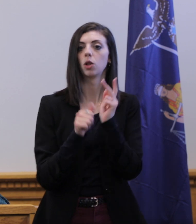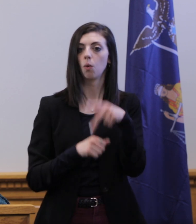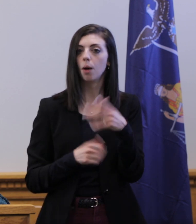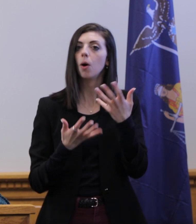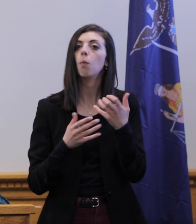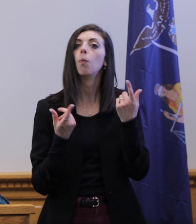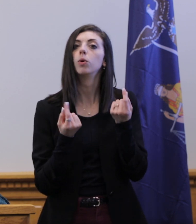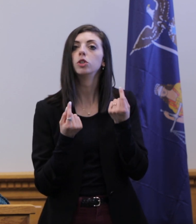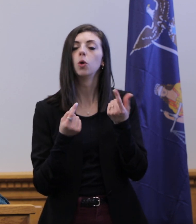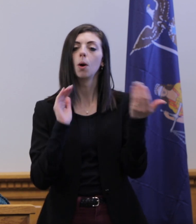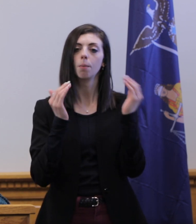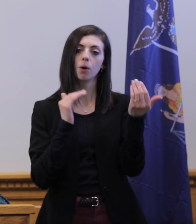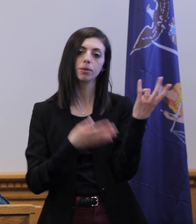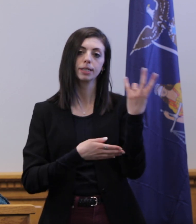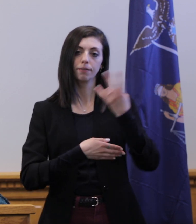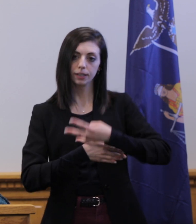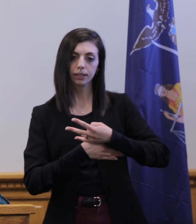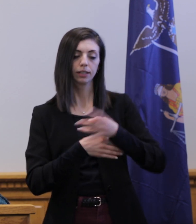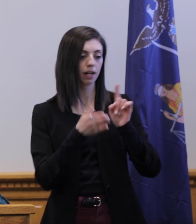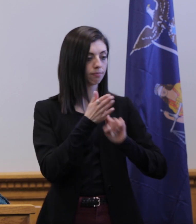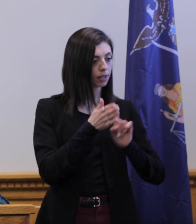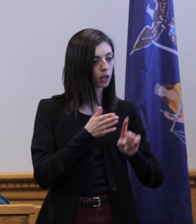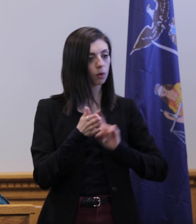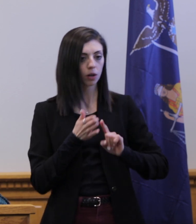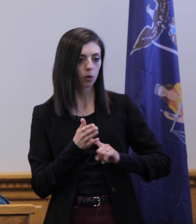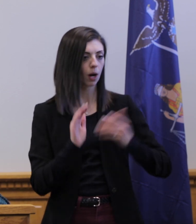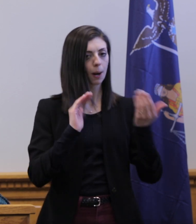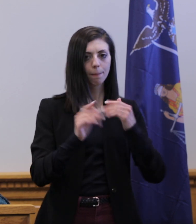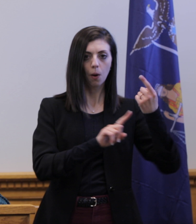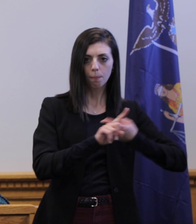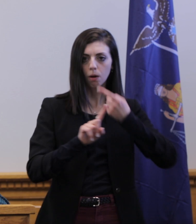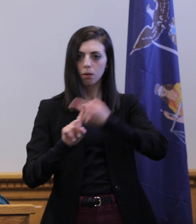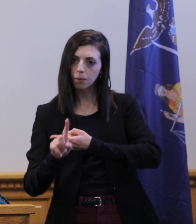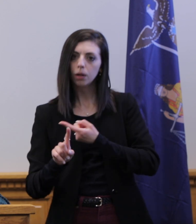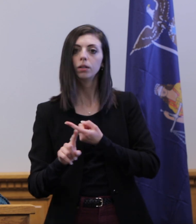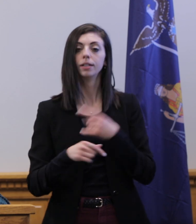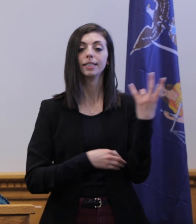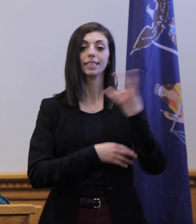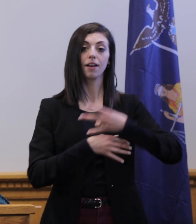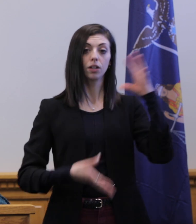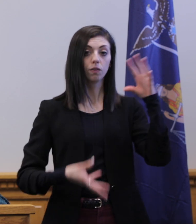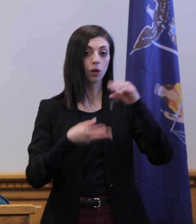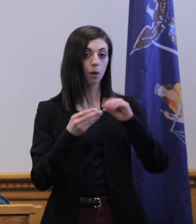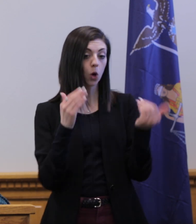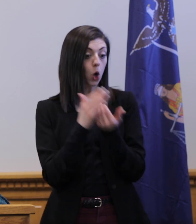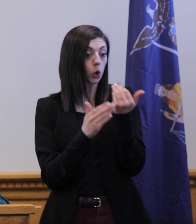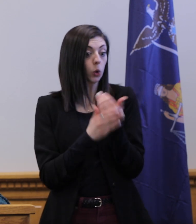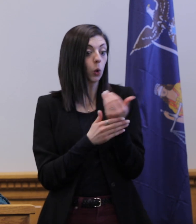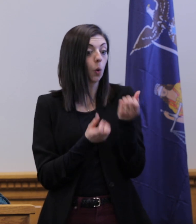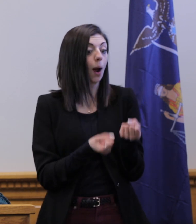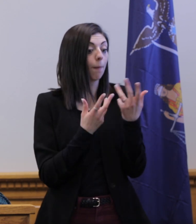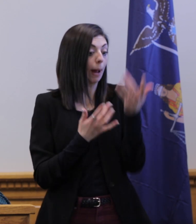compare 7-day new case counts from week to week and month to month. The 7-day accumulated new case